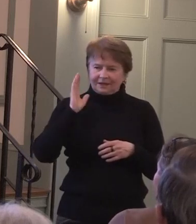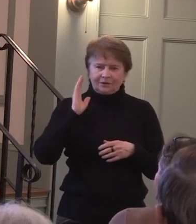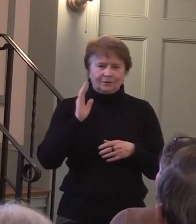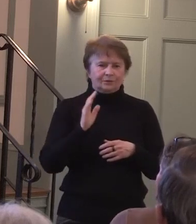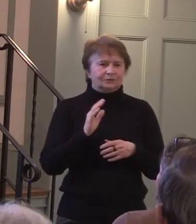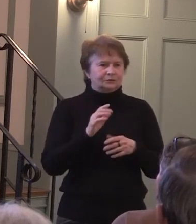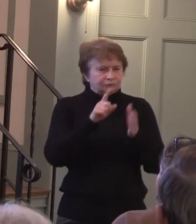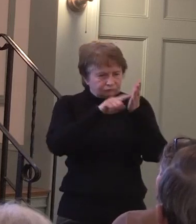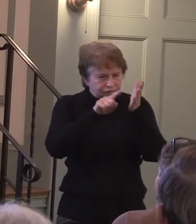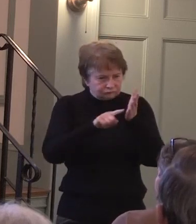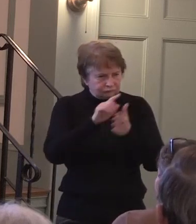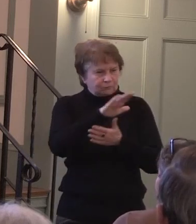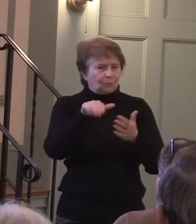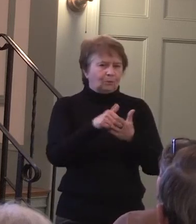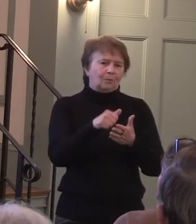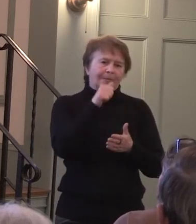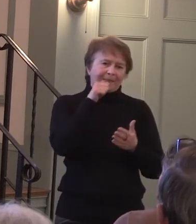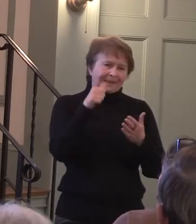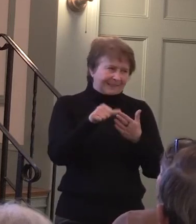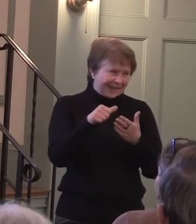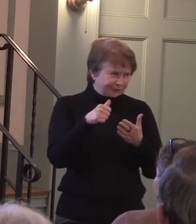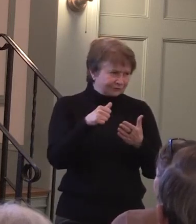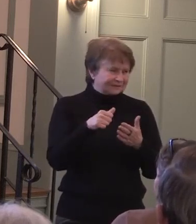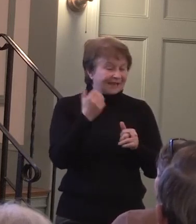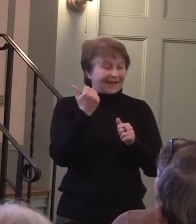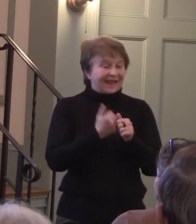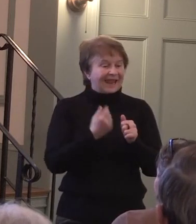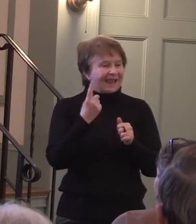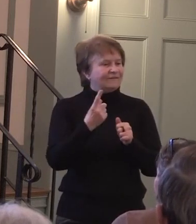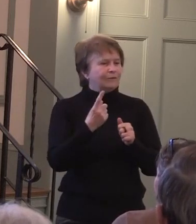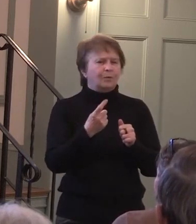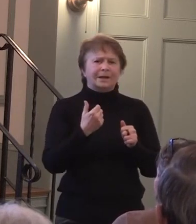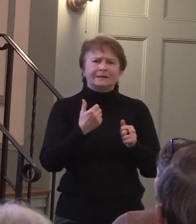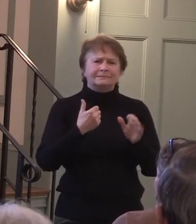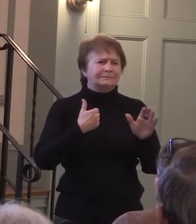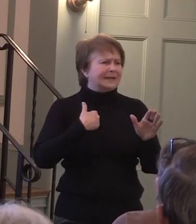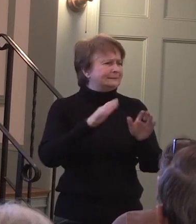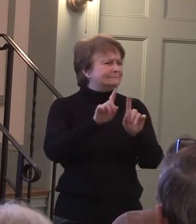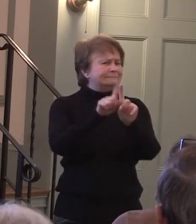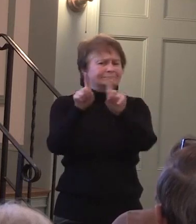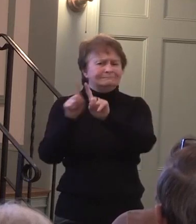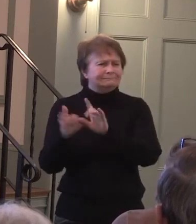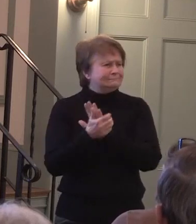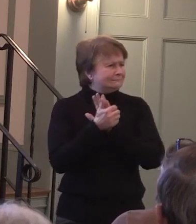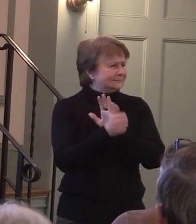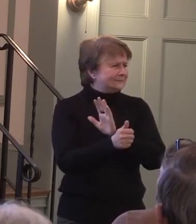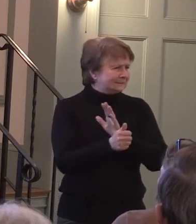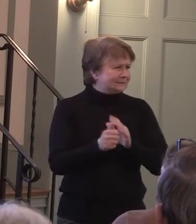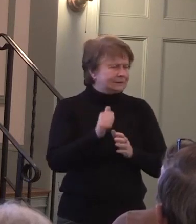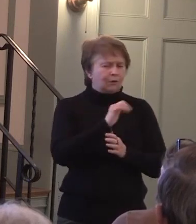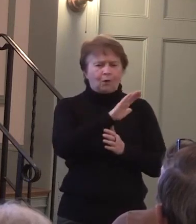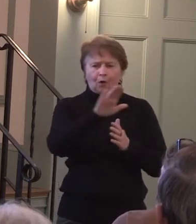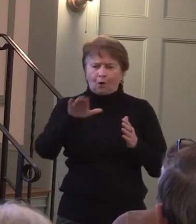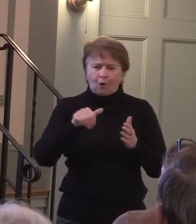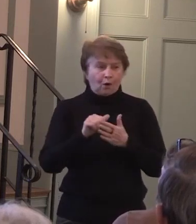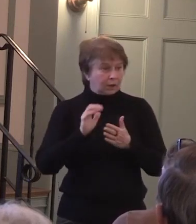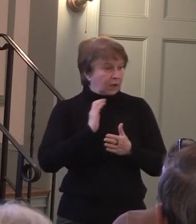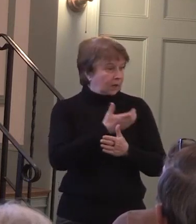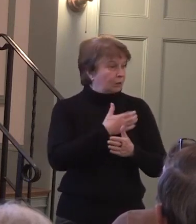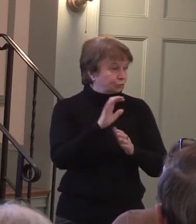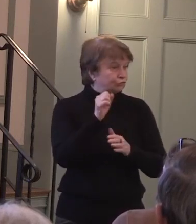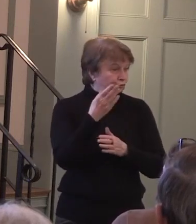for everybody. So everyone brings something different to the table. All of our